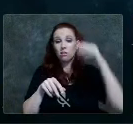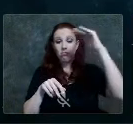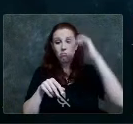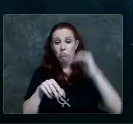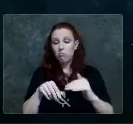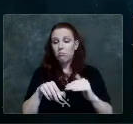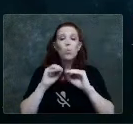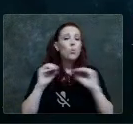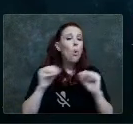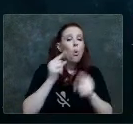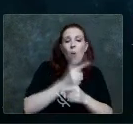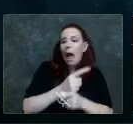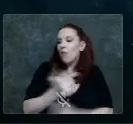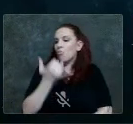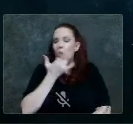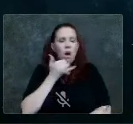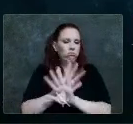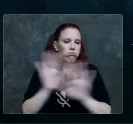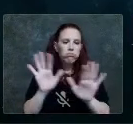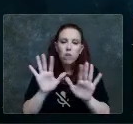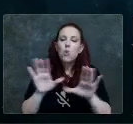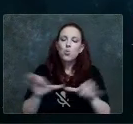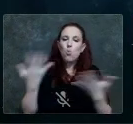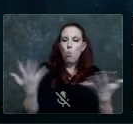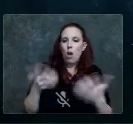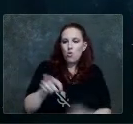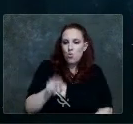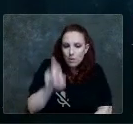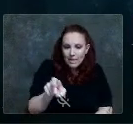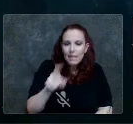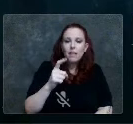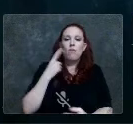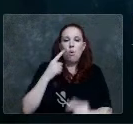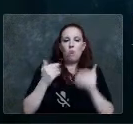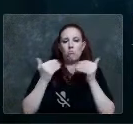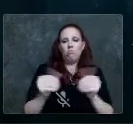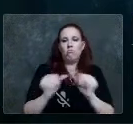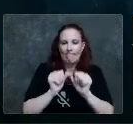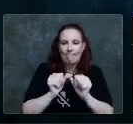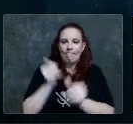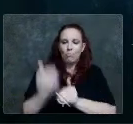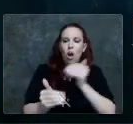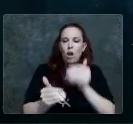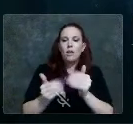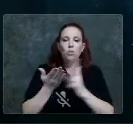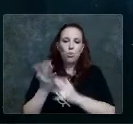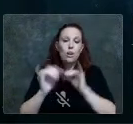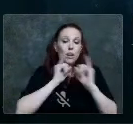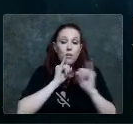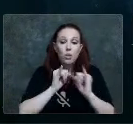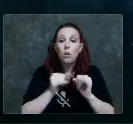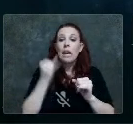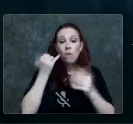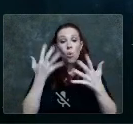answer. You do what you need to do to make progress forward in an interview. And so going through all these steps, that's totally fine